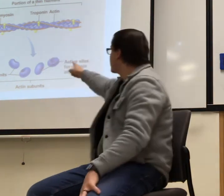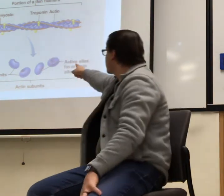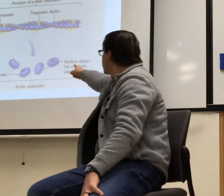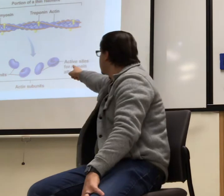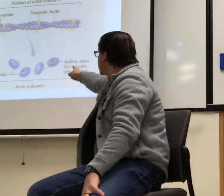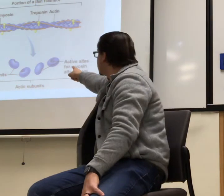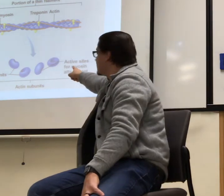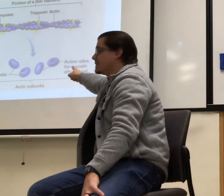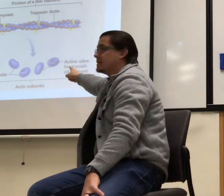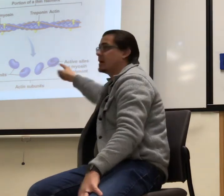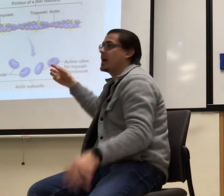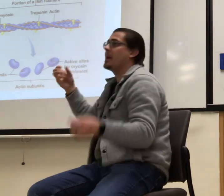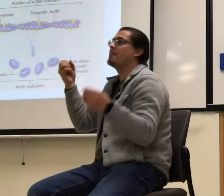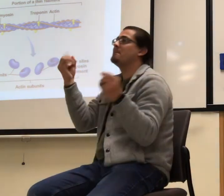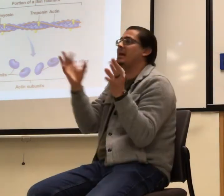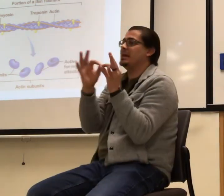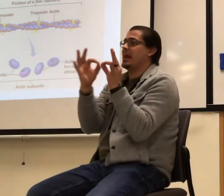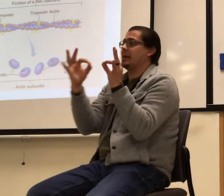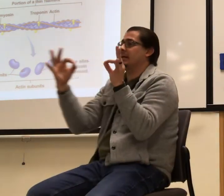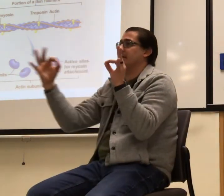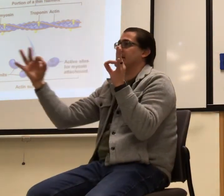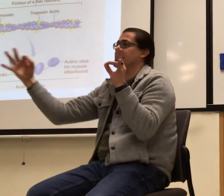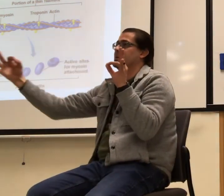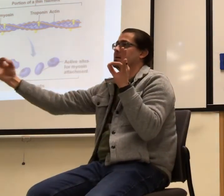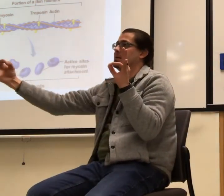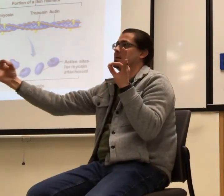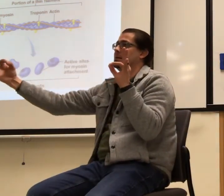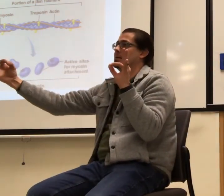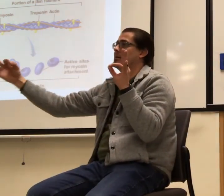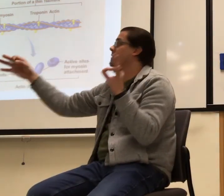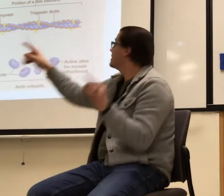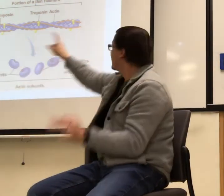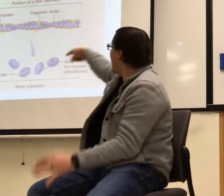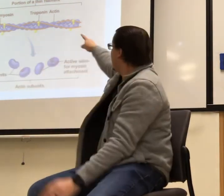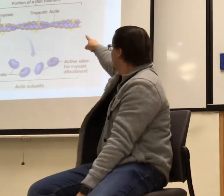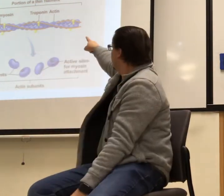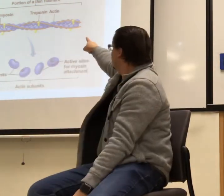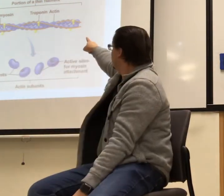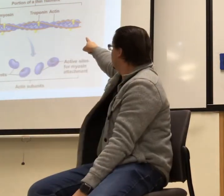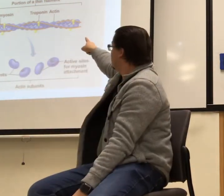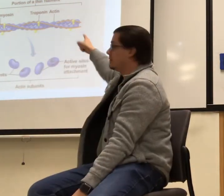I'll say have a myosin binding site